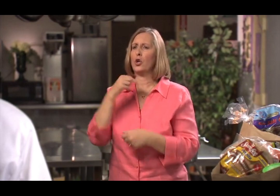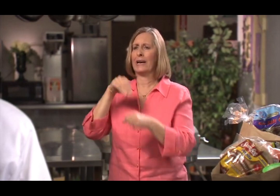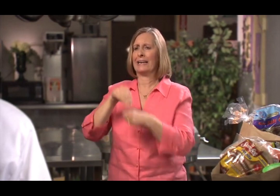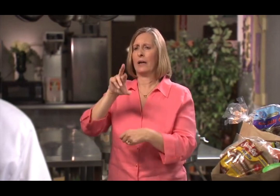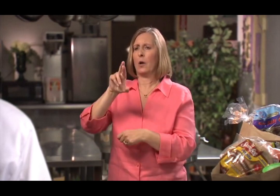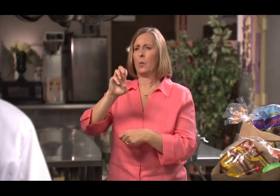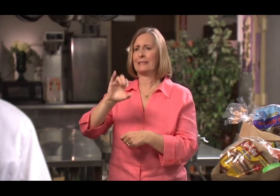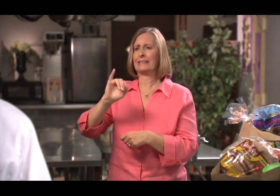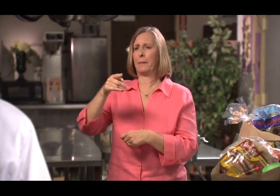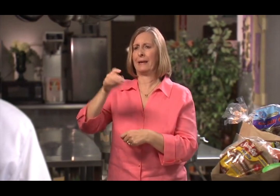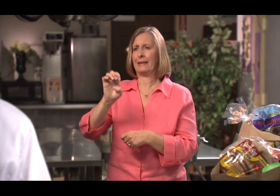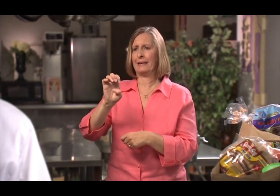recipe.